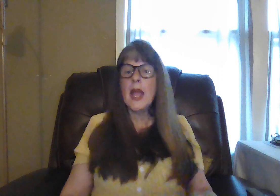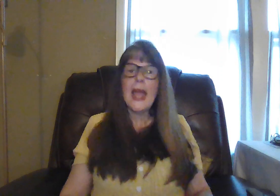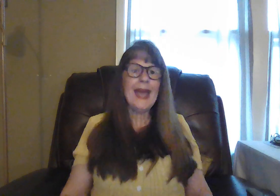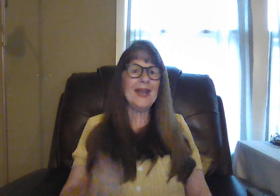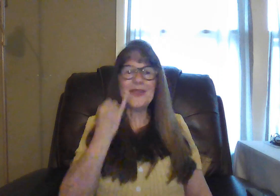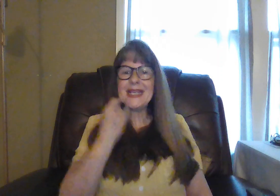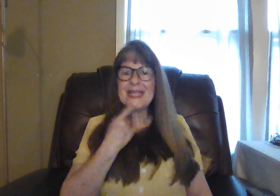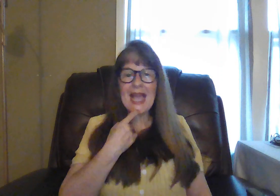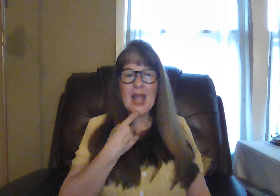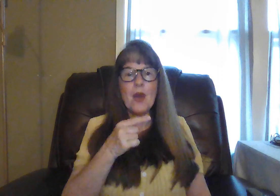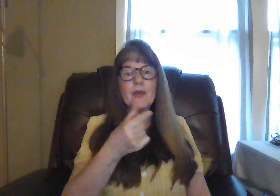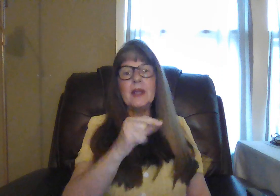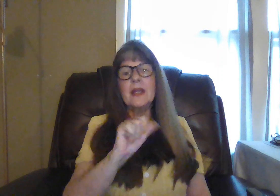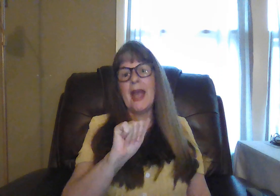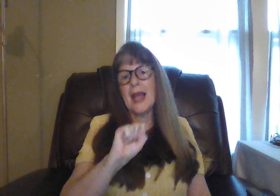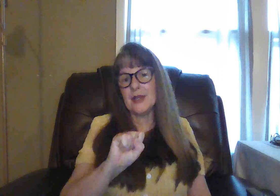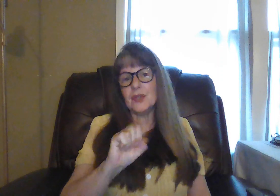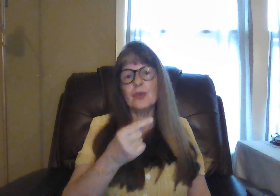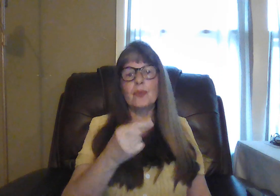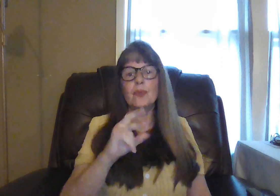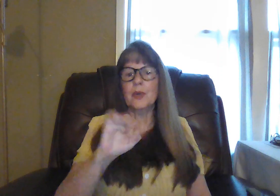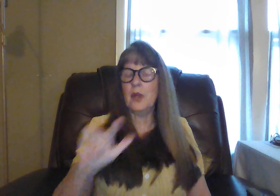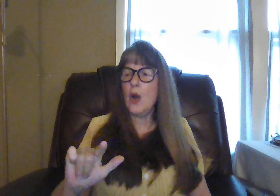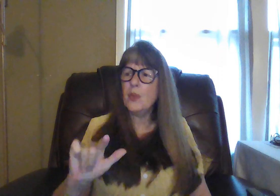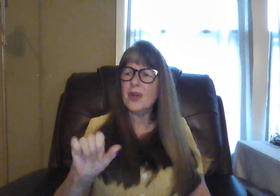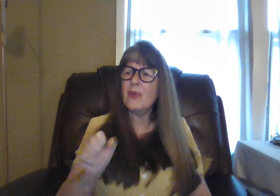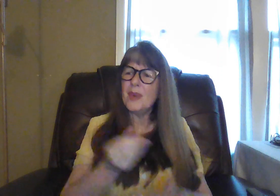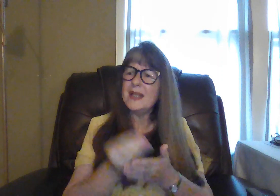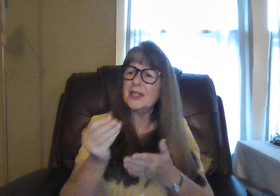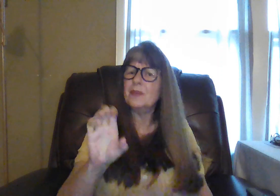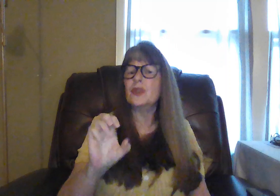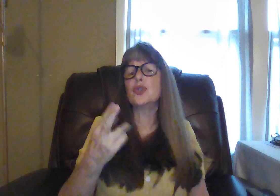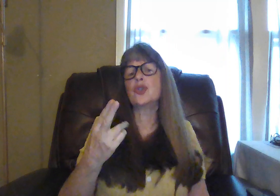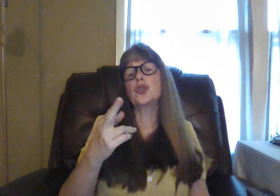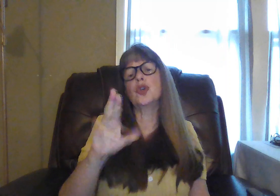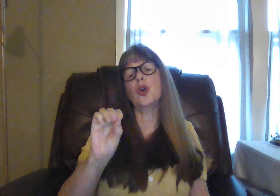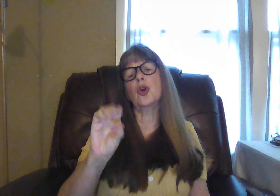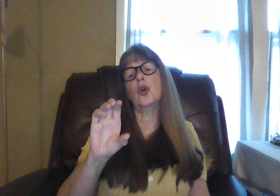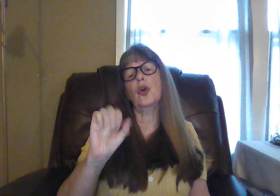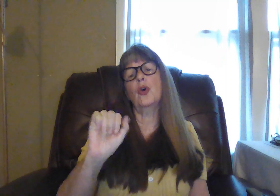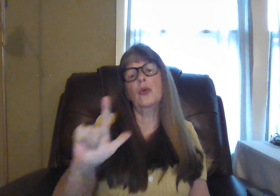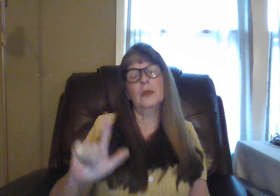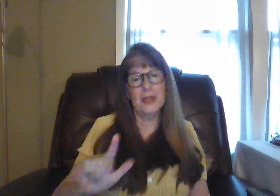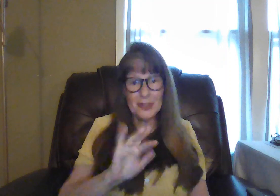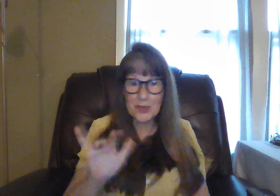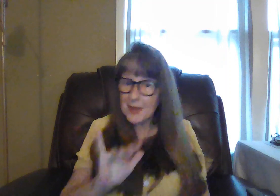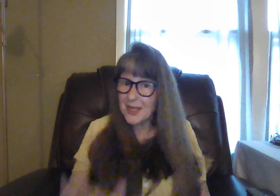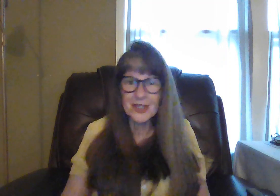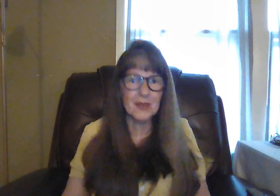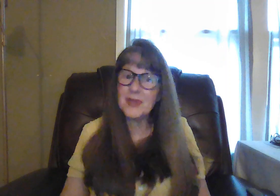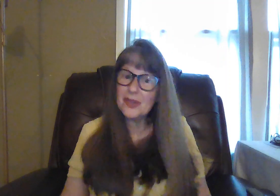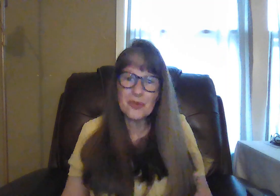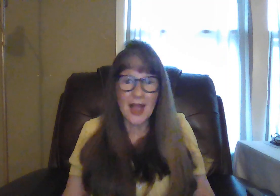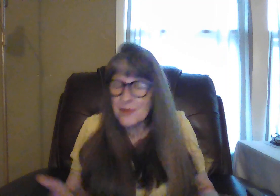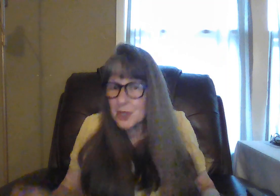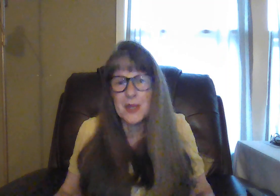And if they say, I have a gas grill, we'll go buy some charcoal. Some things you have to spell